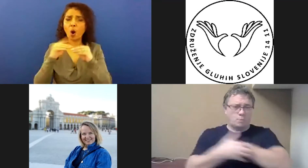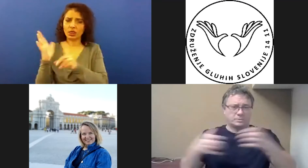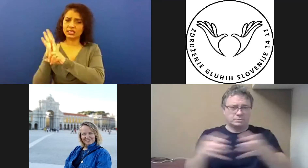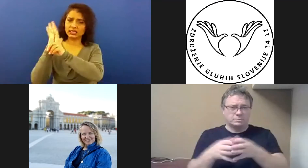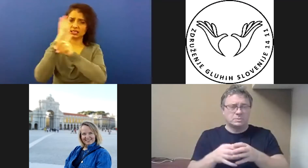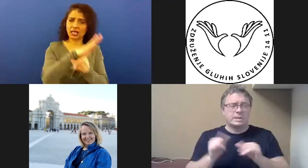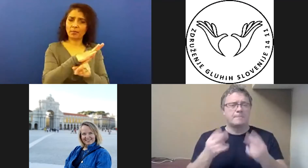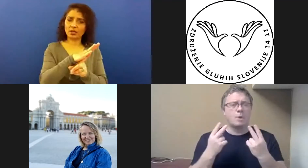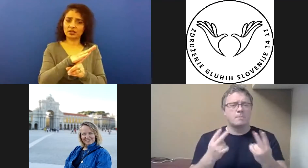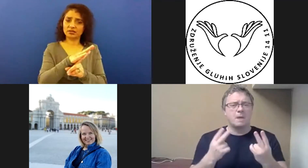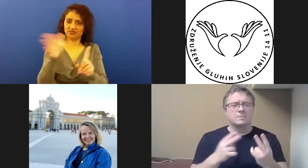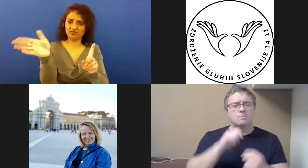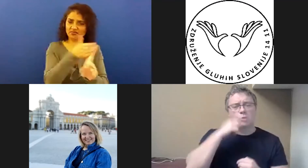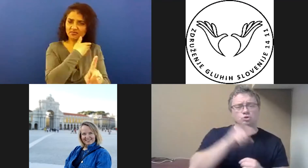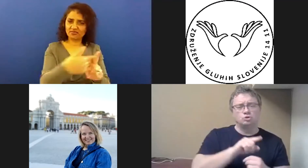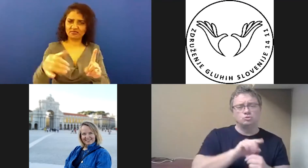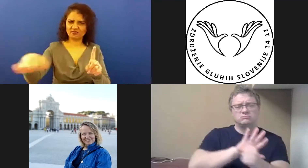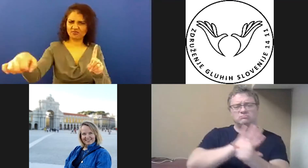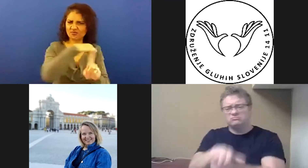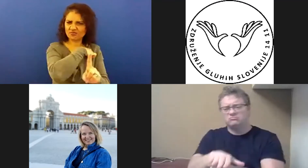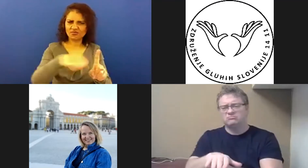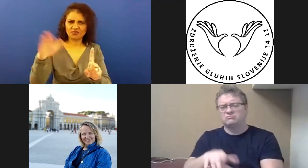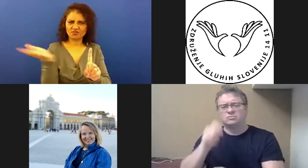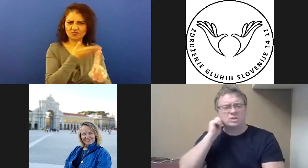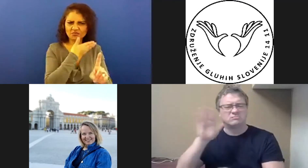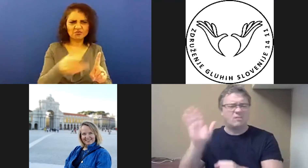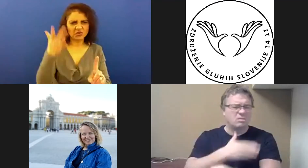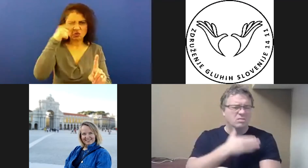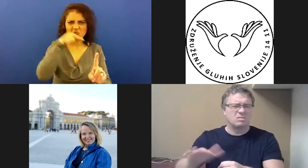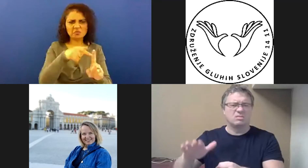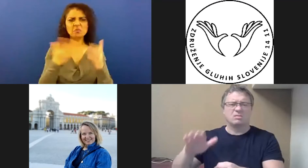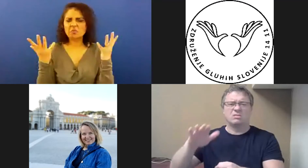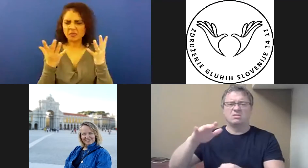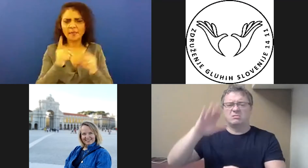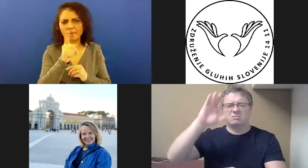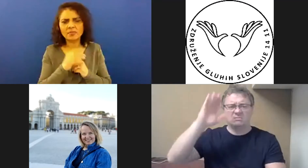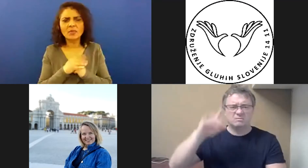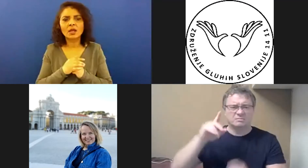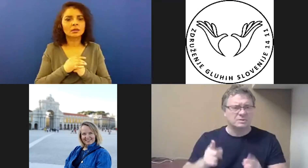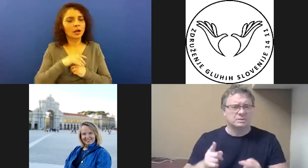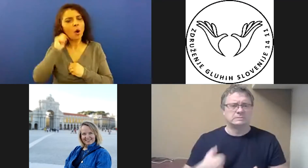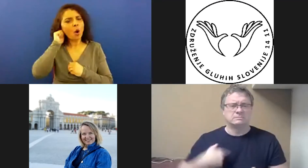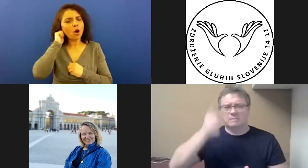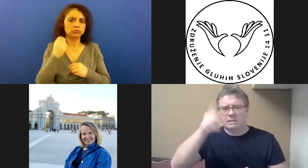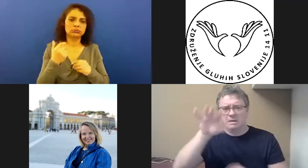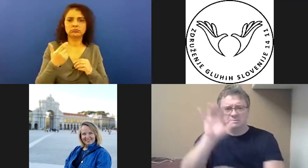Even if you're a Roma husband, he will discriminate you and abuse you even more.